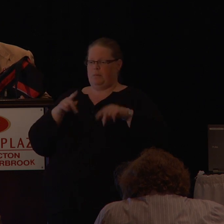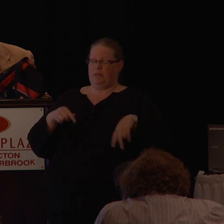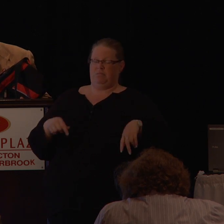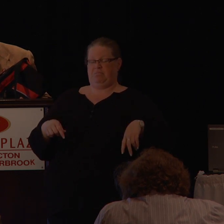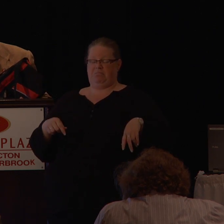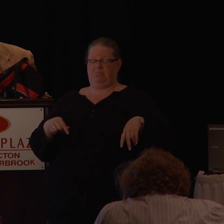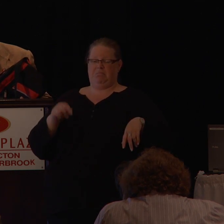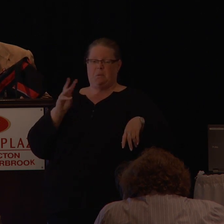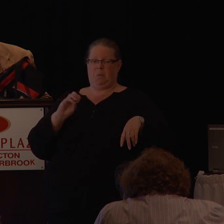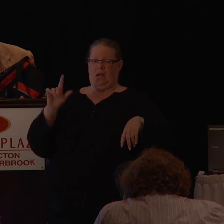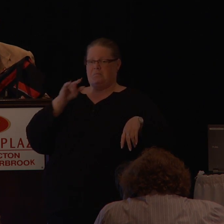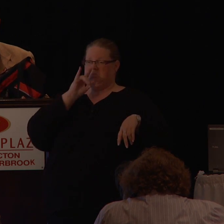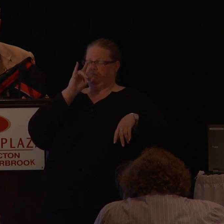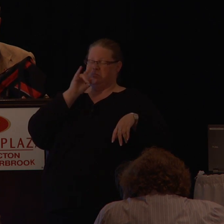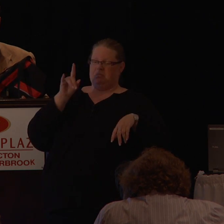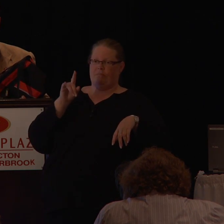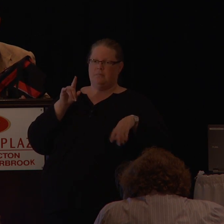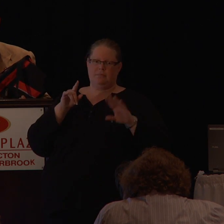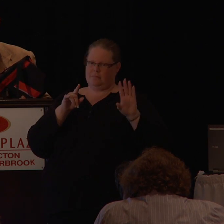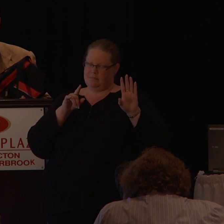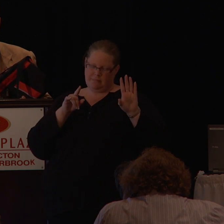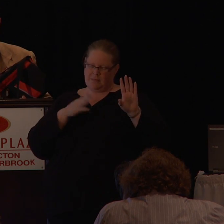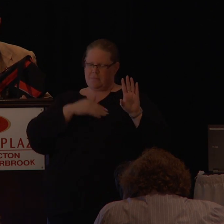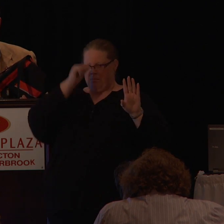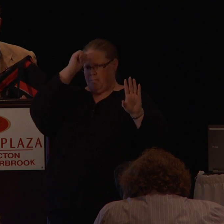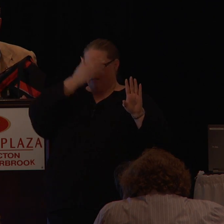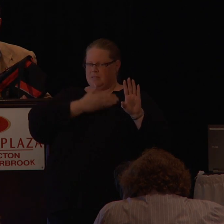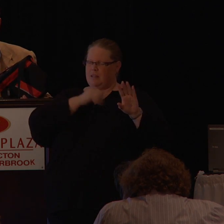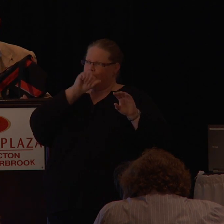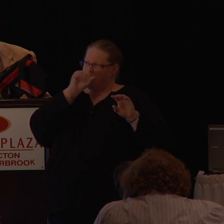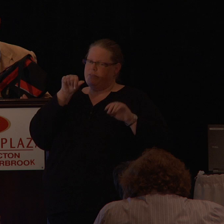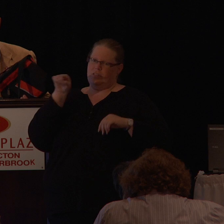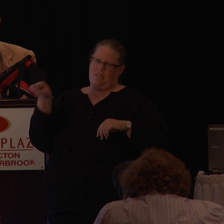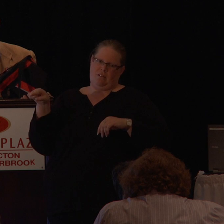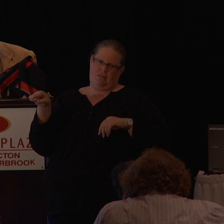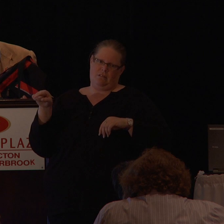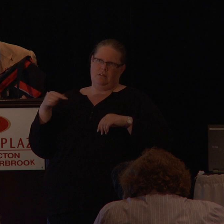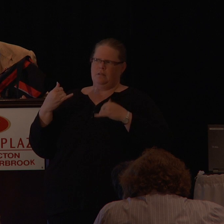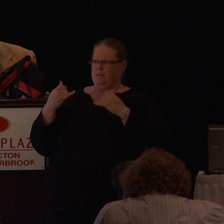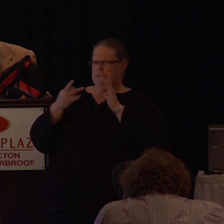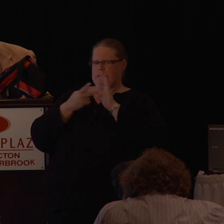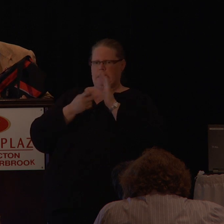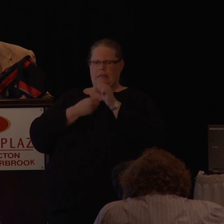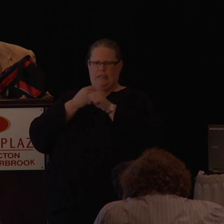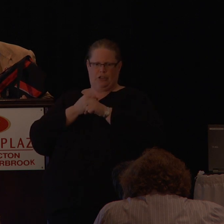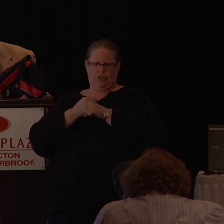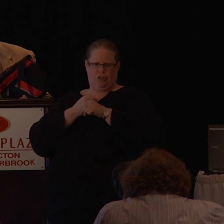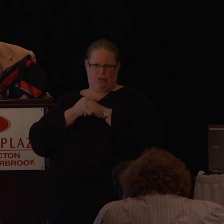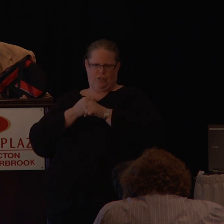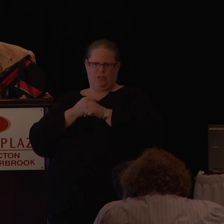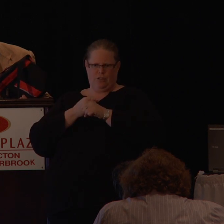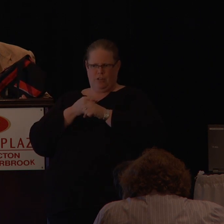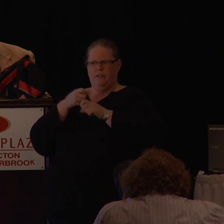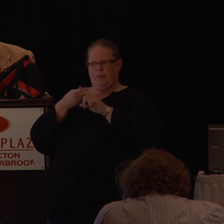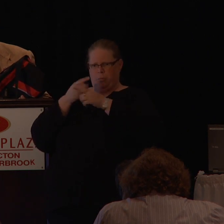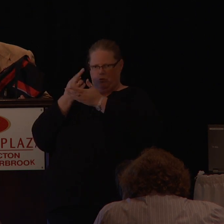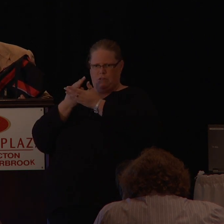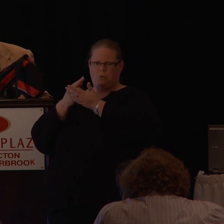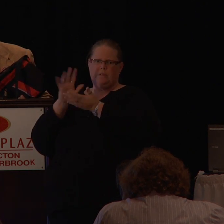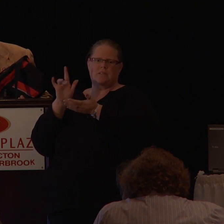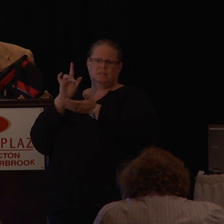I don't. My son loves it there. He's been there, this is his second year working out of the resource